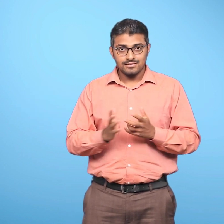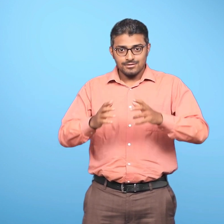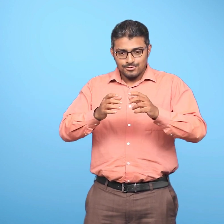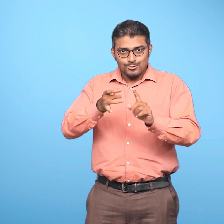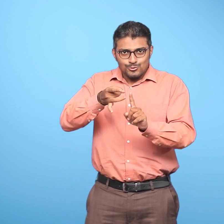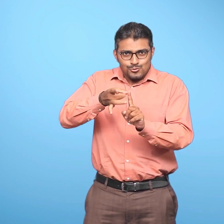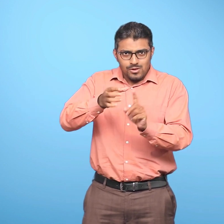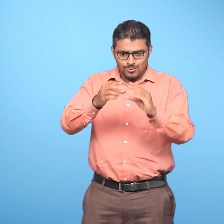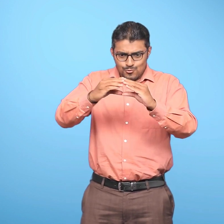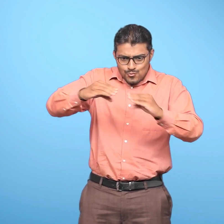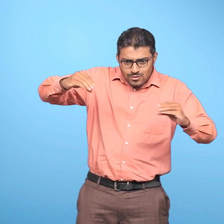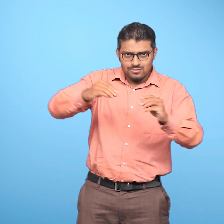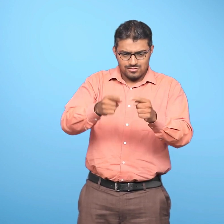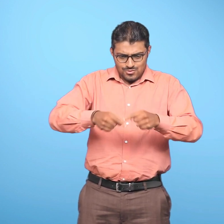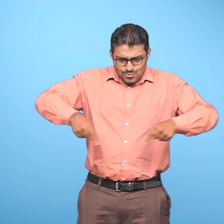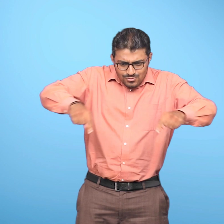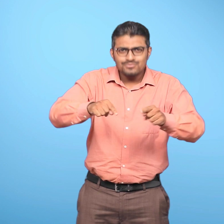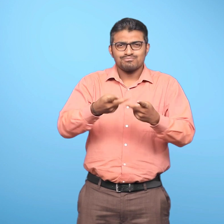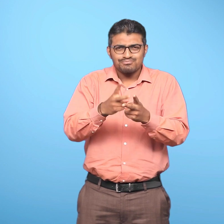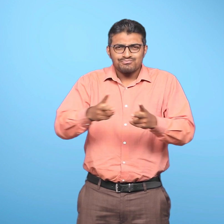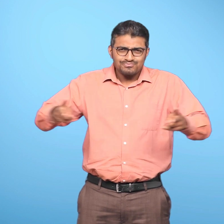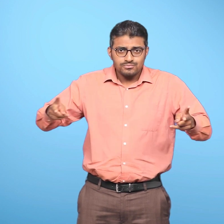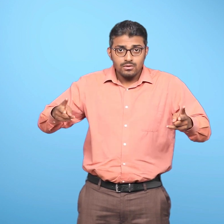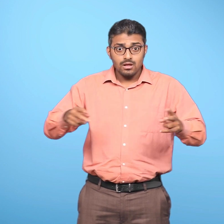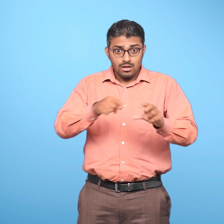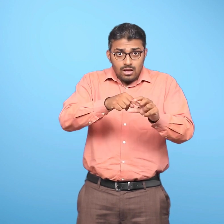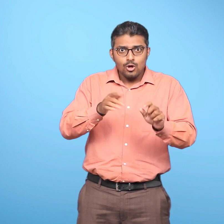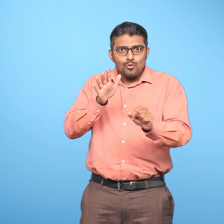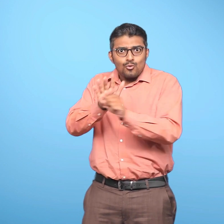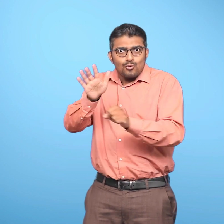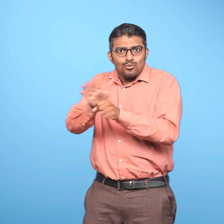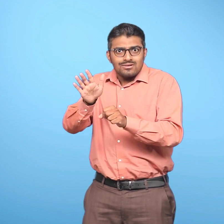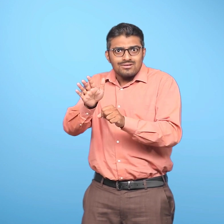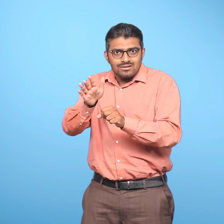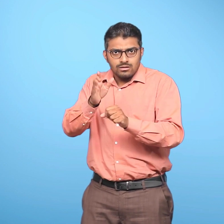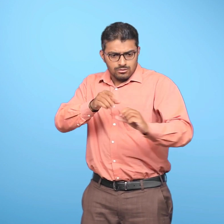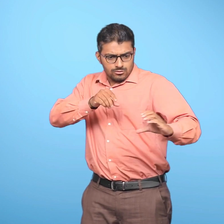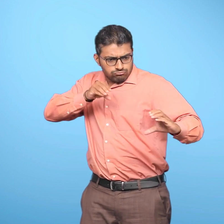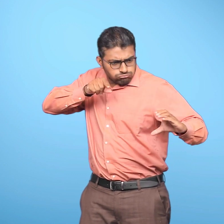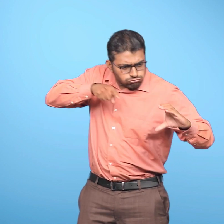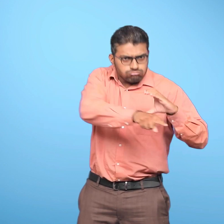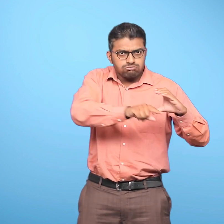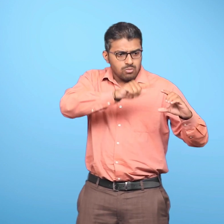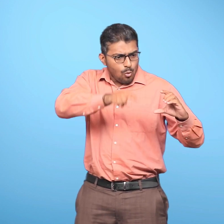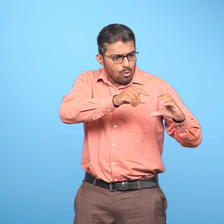Have you ever seen how the iron blade in these tools is fixed to the wooden handle?